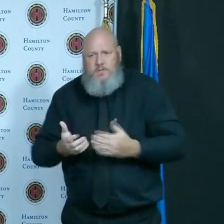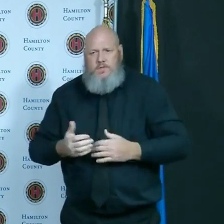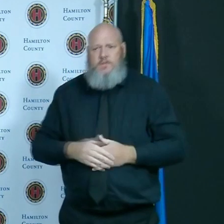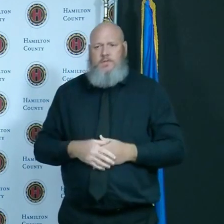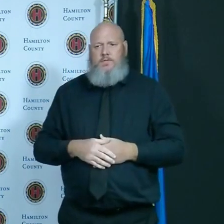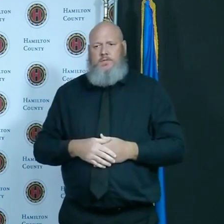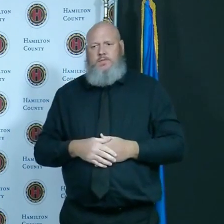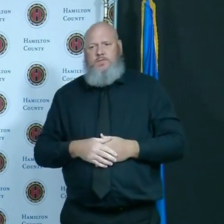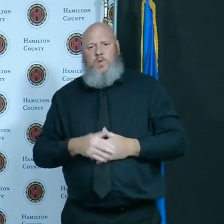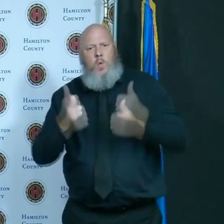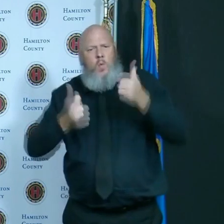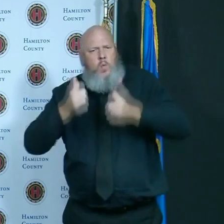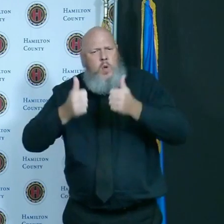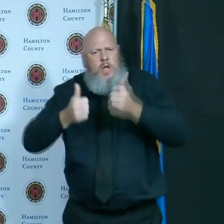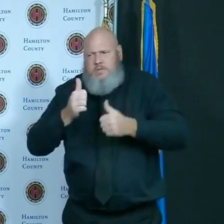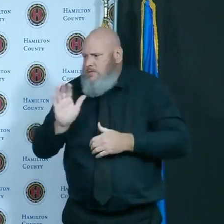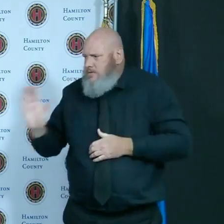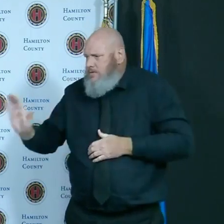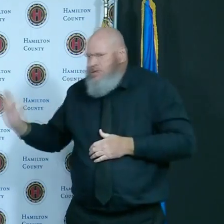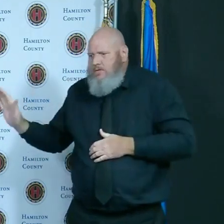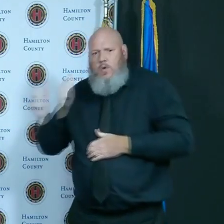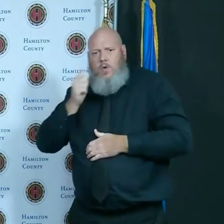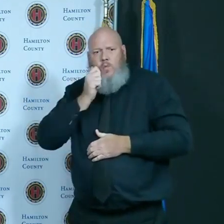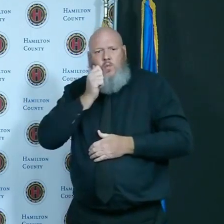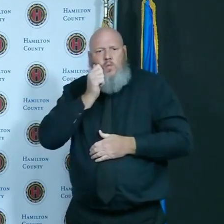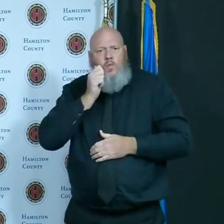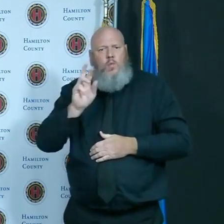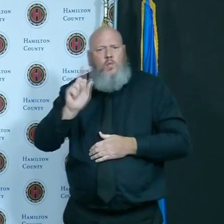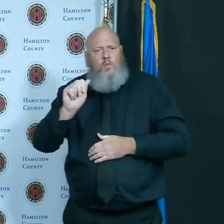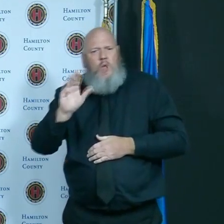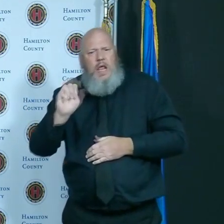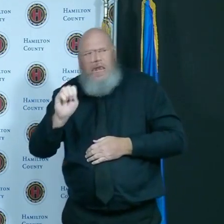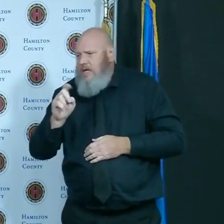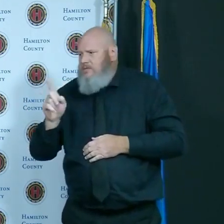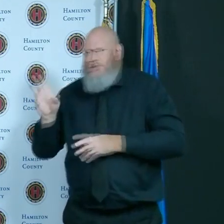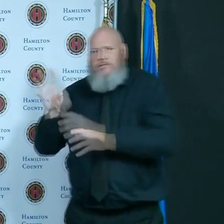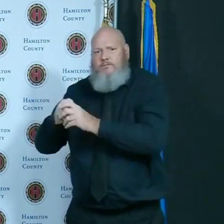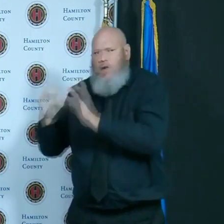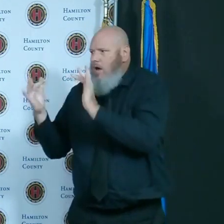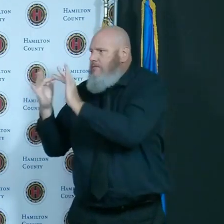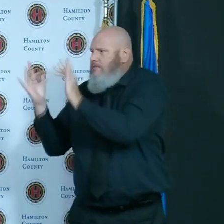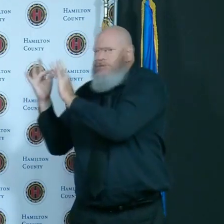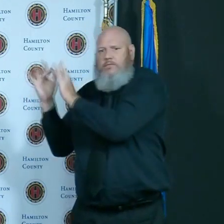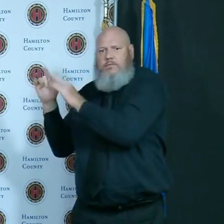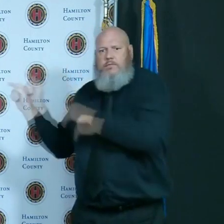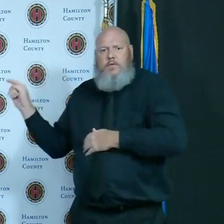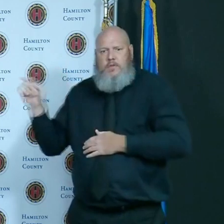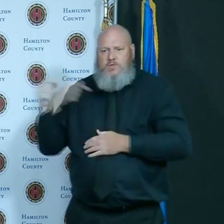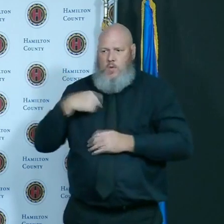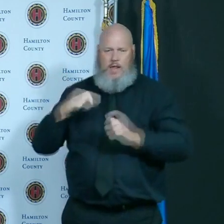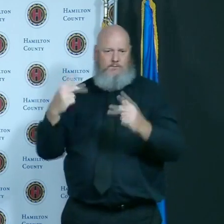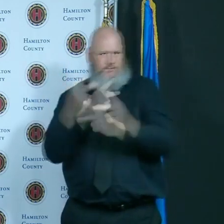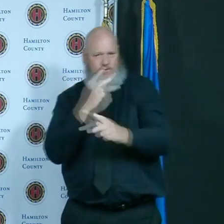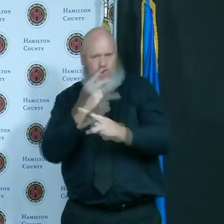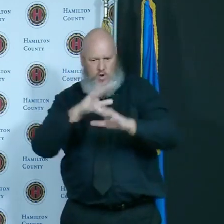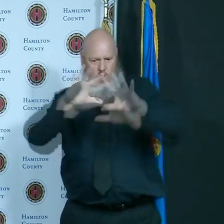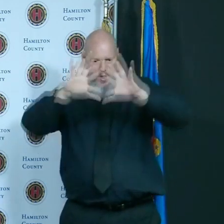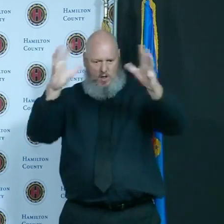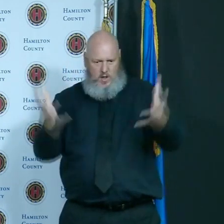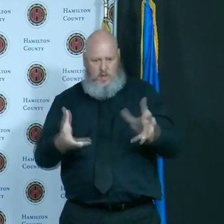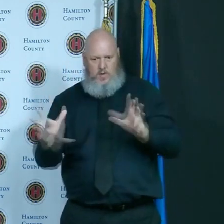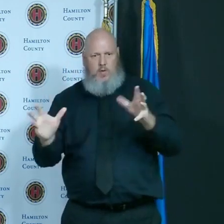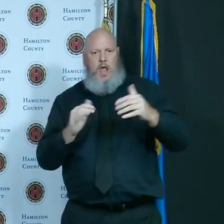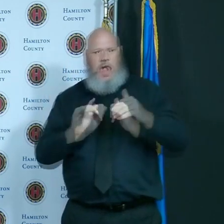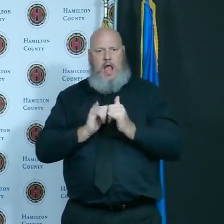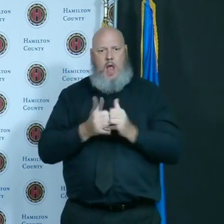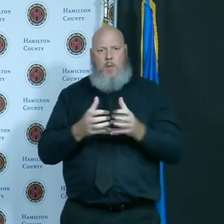impacts. So Renee Mahaffey-Harris, who is the CEO of the Center for Closing the Health Gap, is here to discuss this issue with